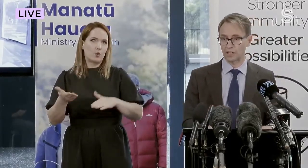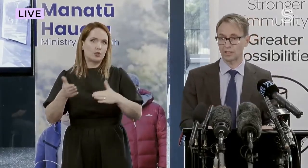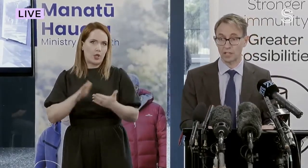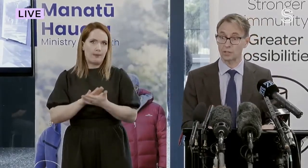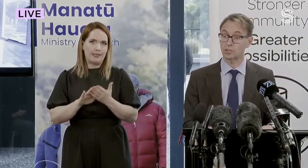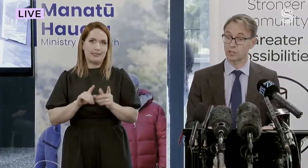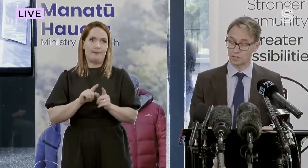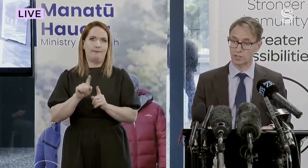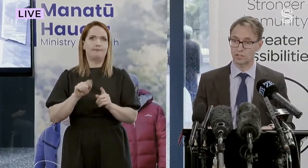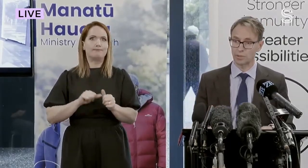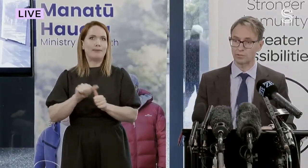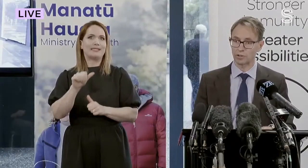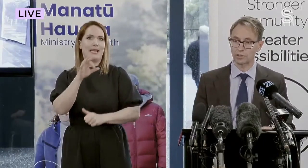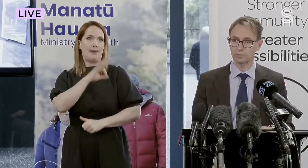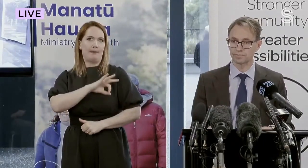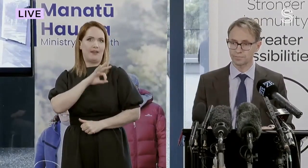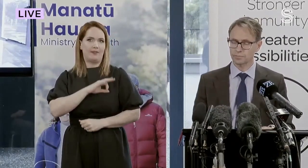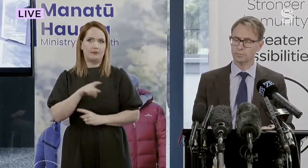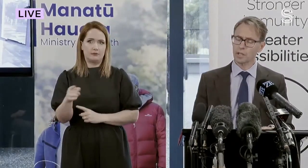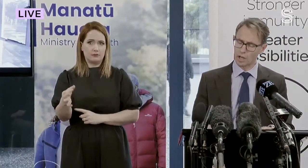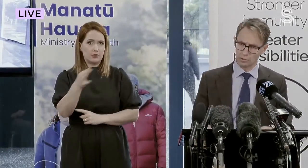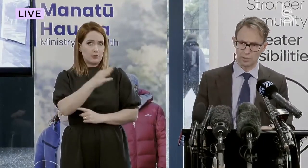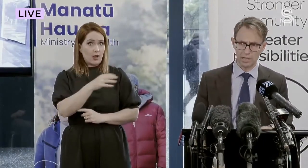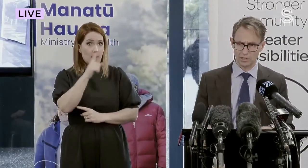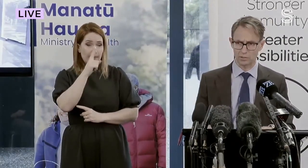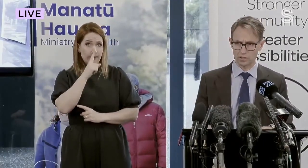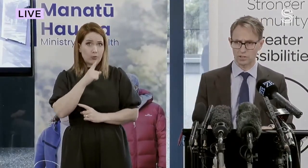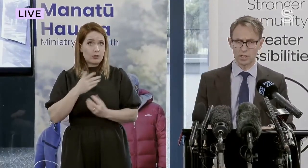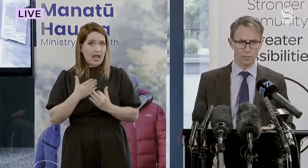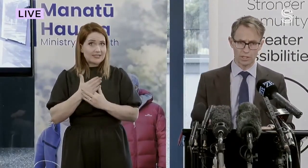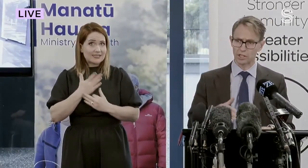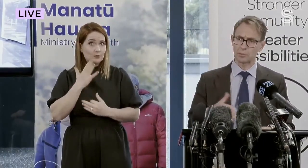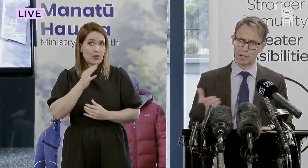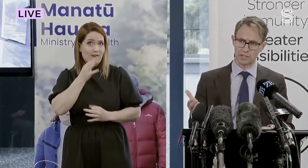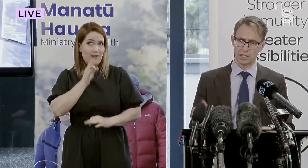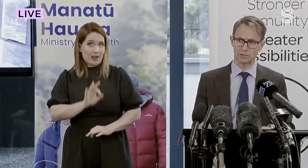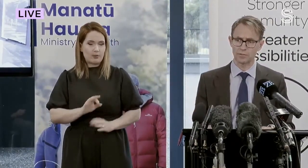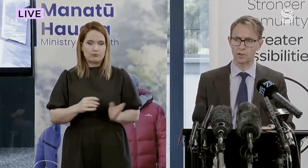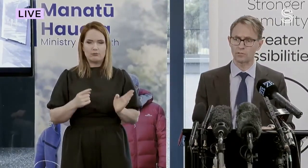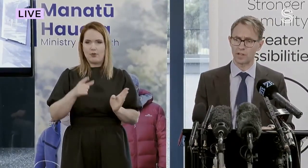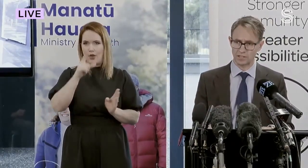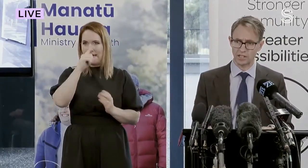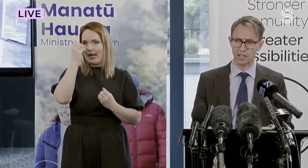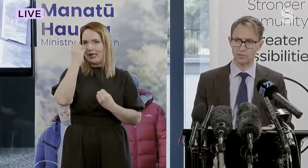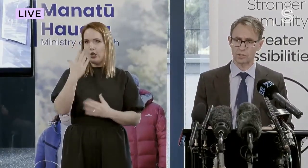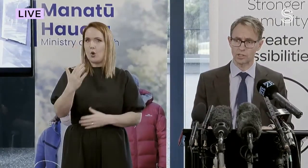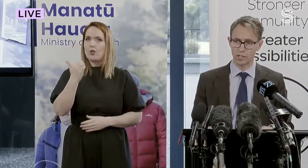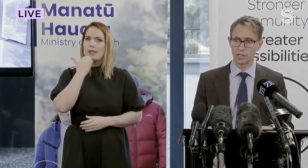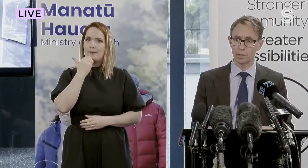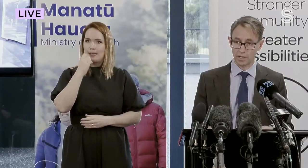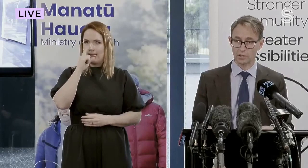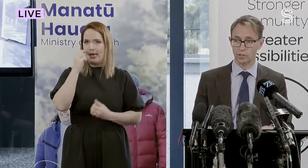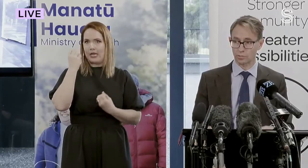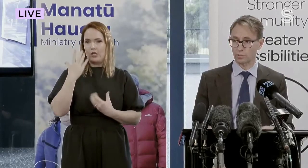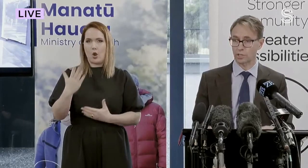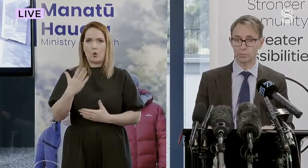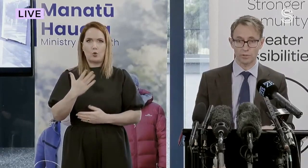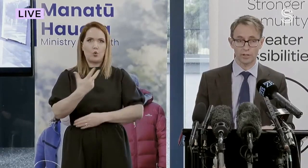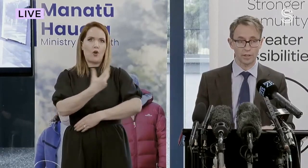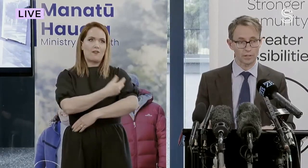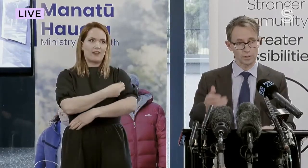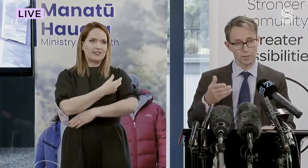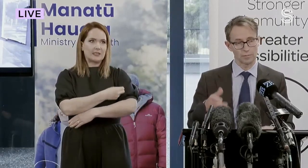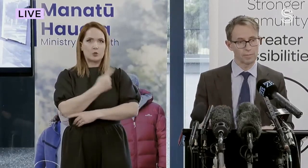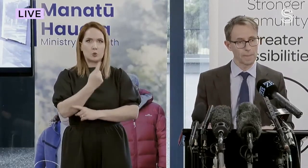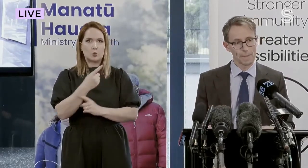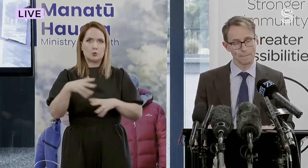benefit of vaccinating them. So that's a big focus. I'll come back to you and we can get a breakdown of vaccine coverage by age group and we can provide